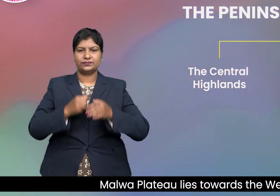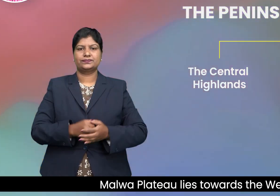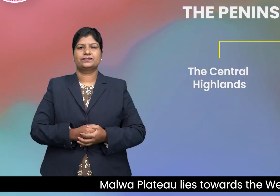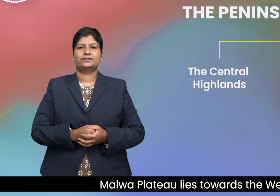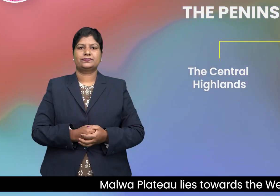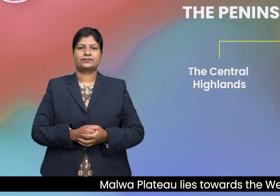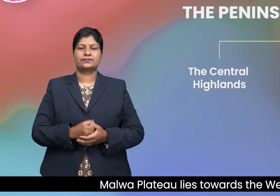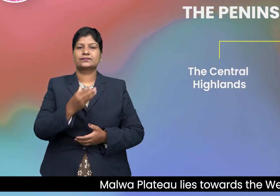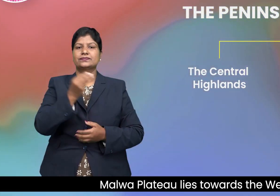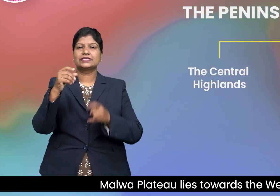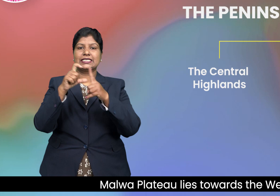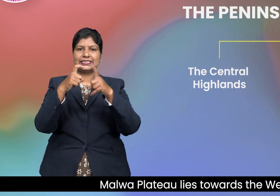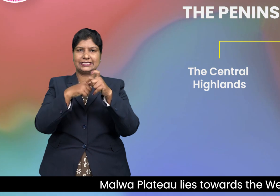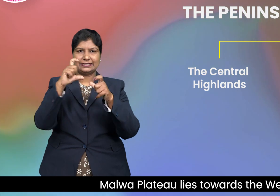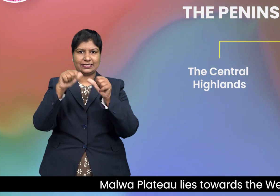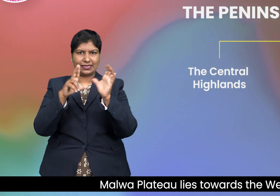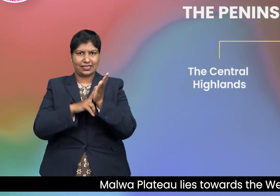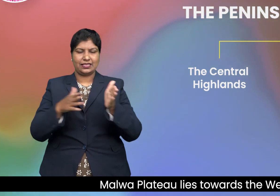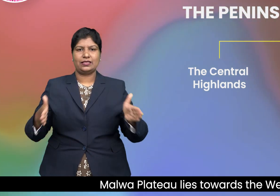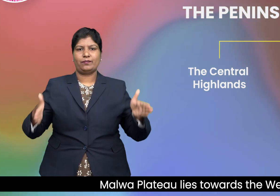and the Deccan Plateau